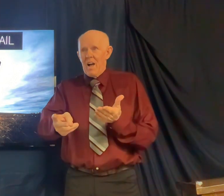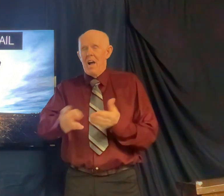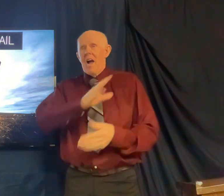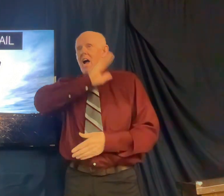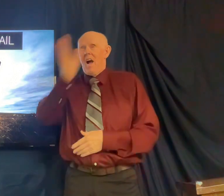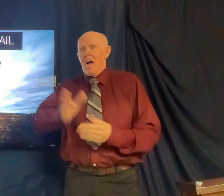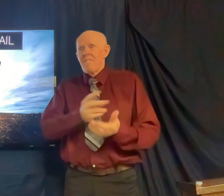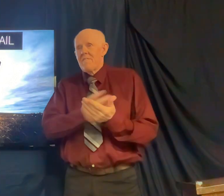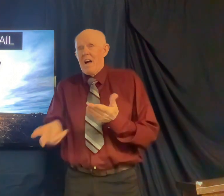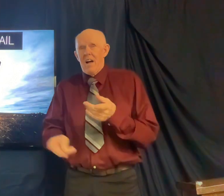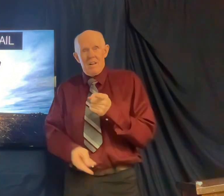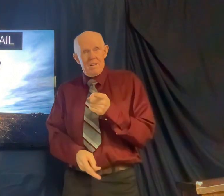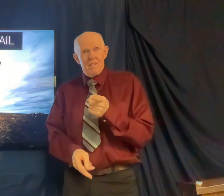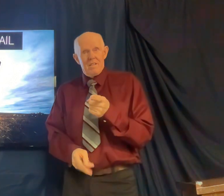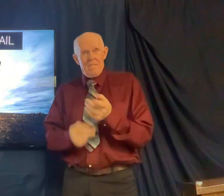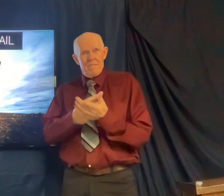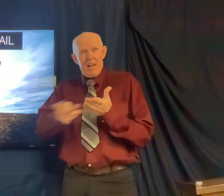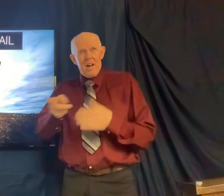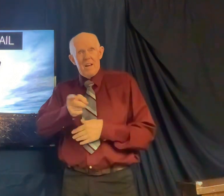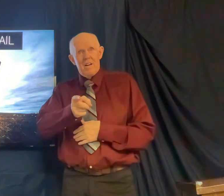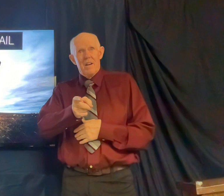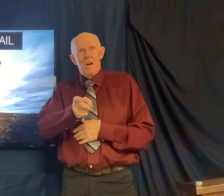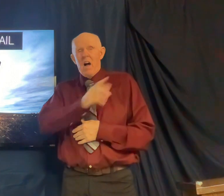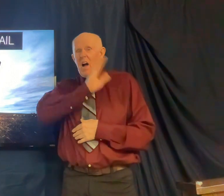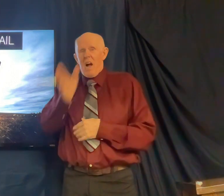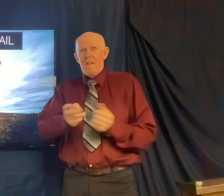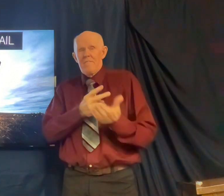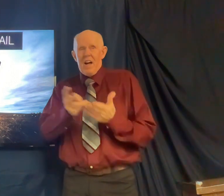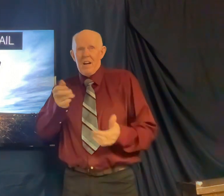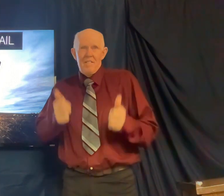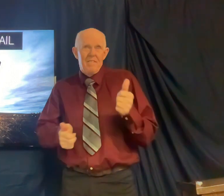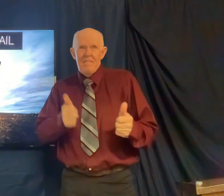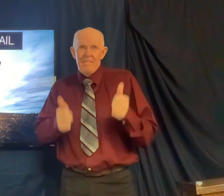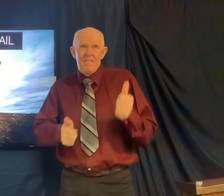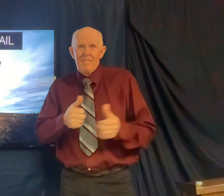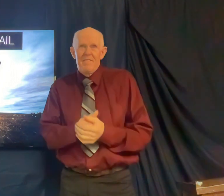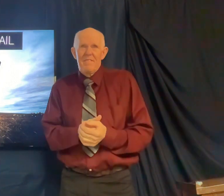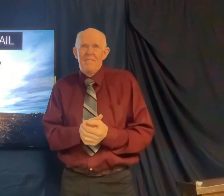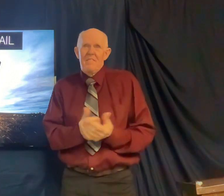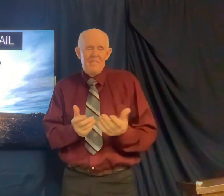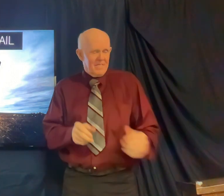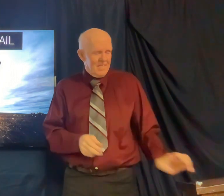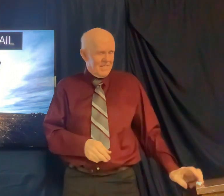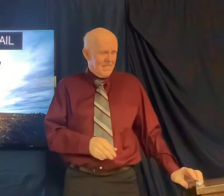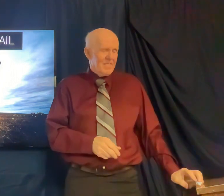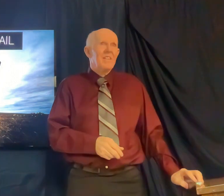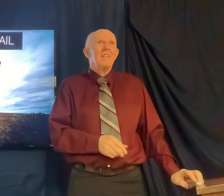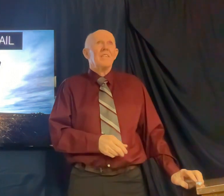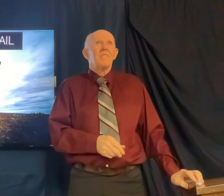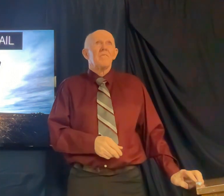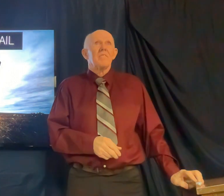Fail and never fail. Do you fail? Or never fail.